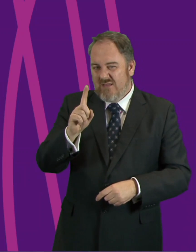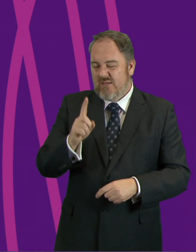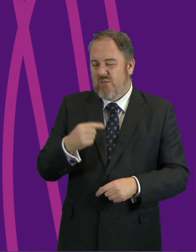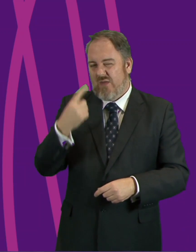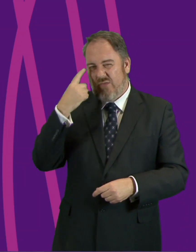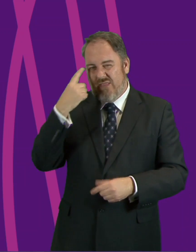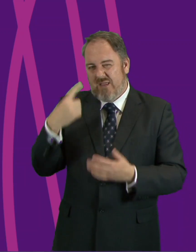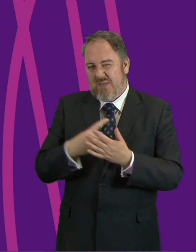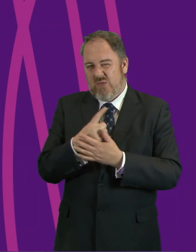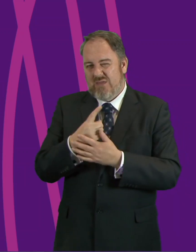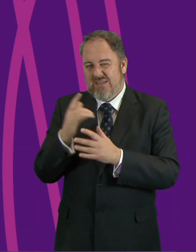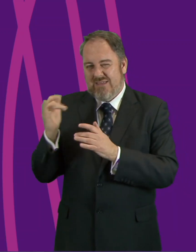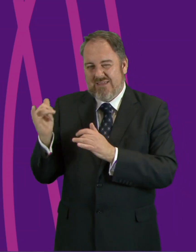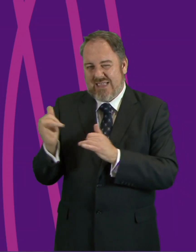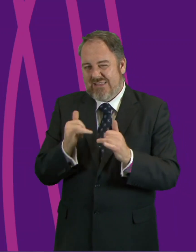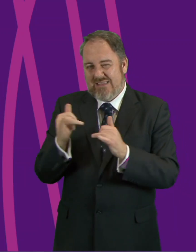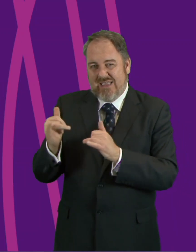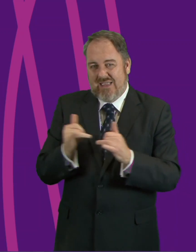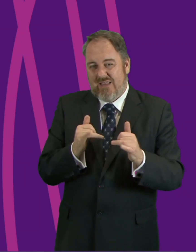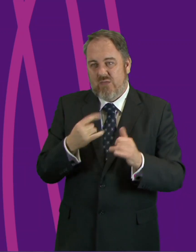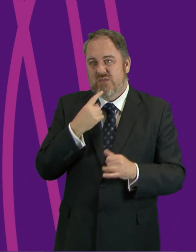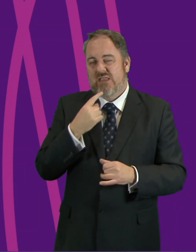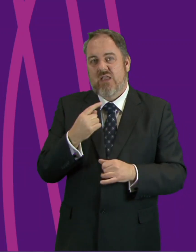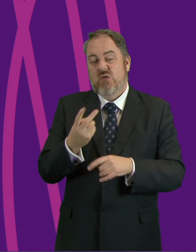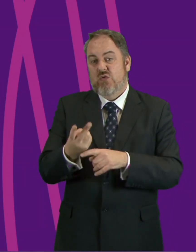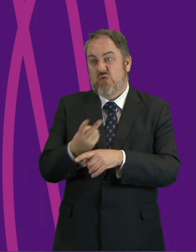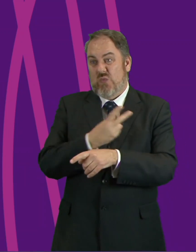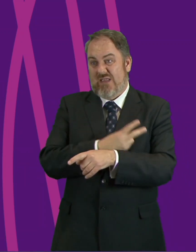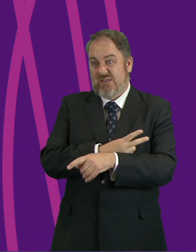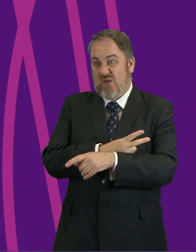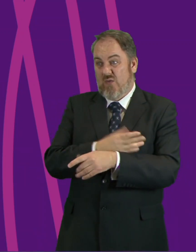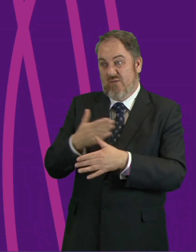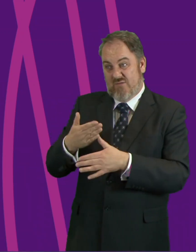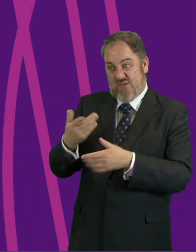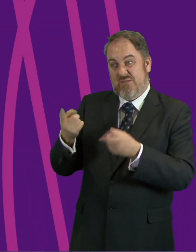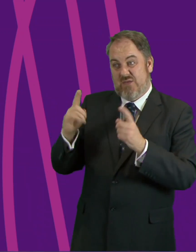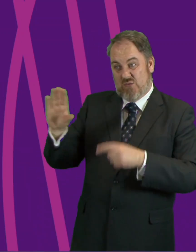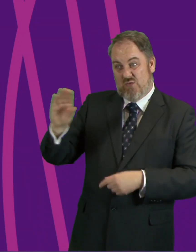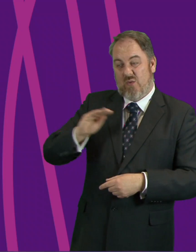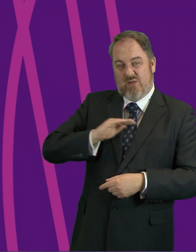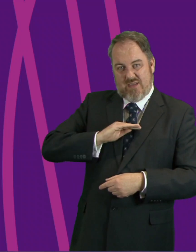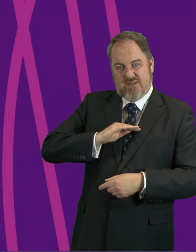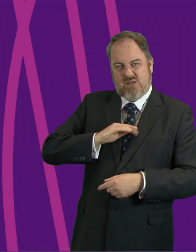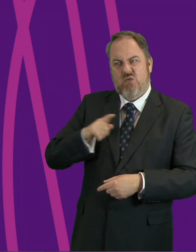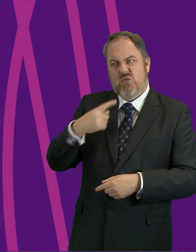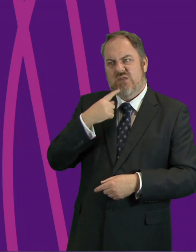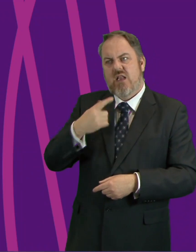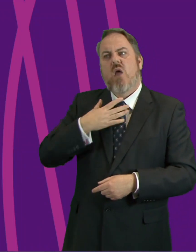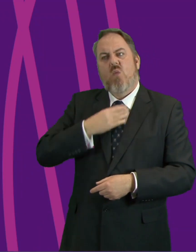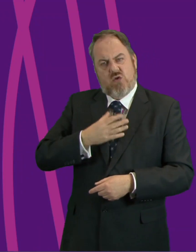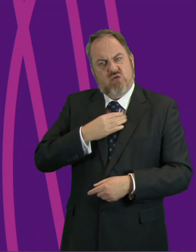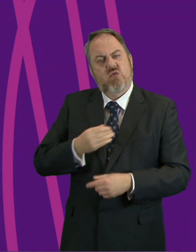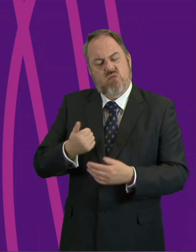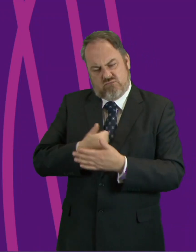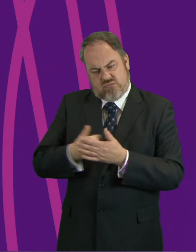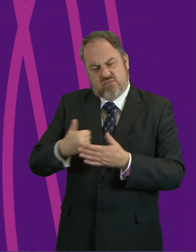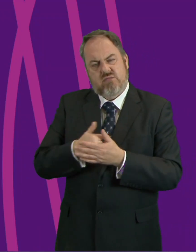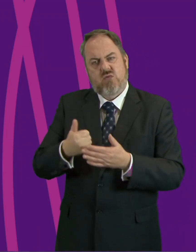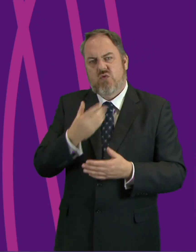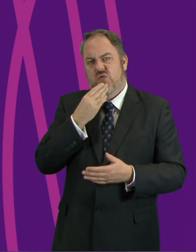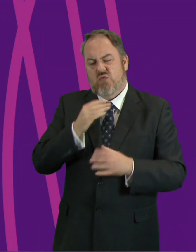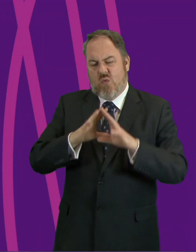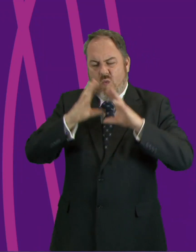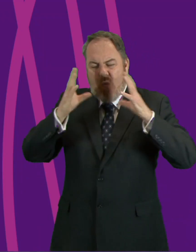this. On testing, 2 weeks ago, the First Minister told me that she wanted to use to the full now the capacity that